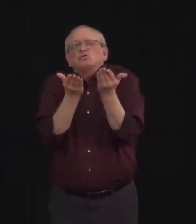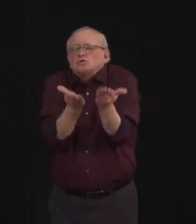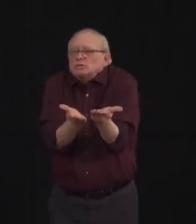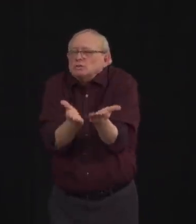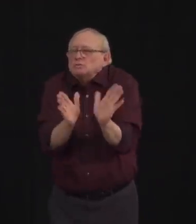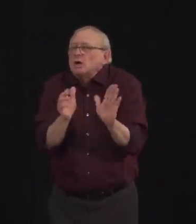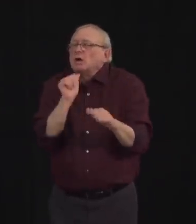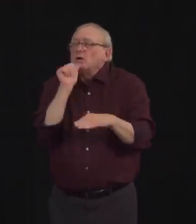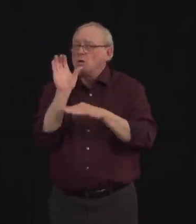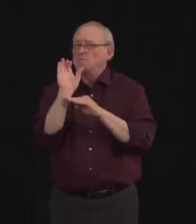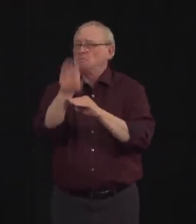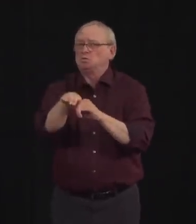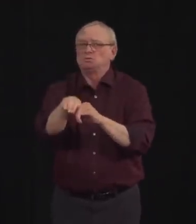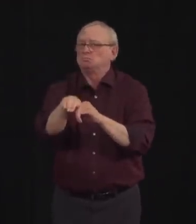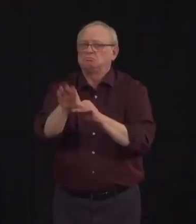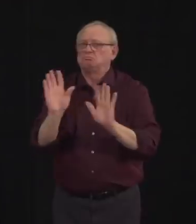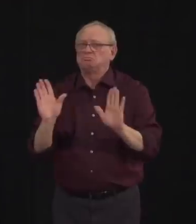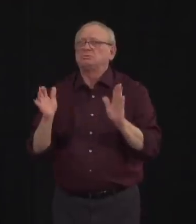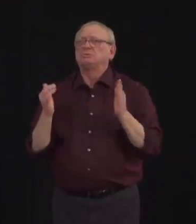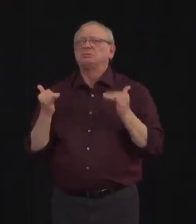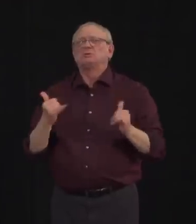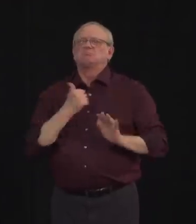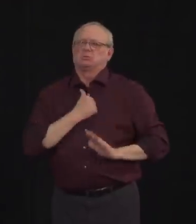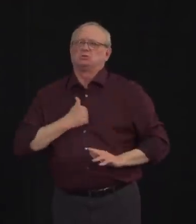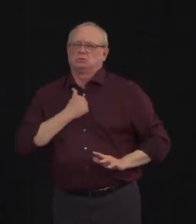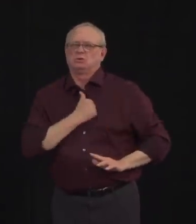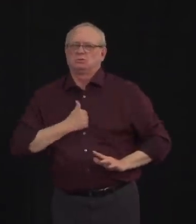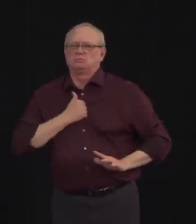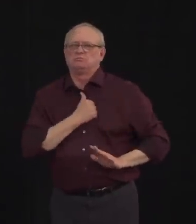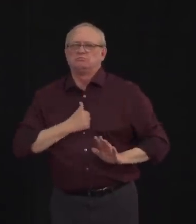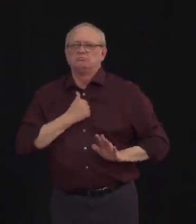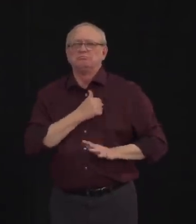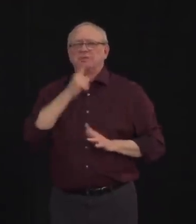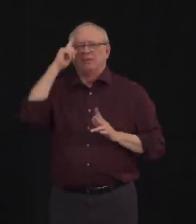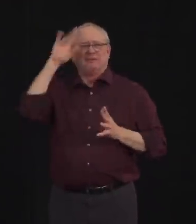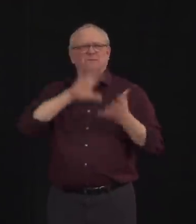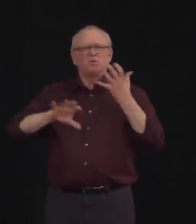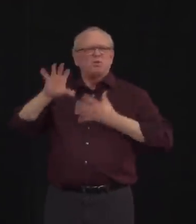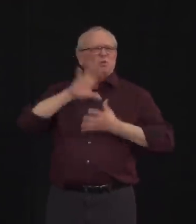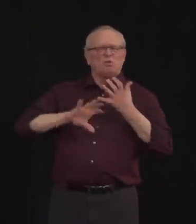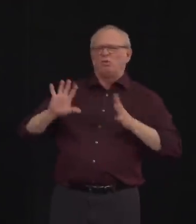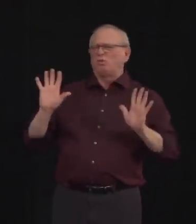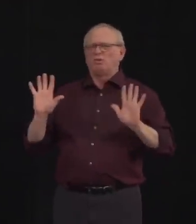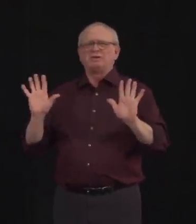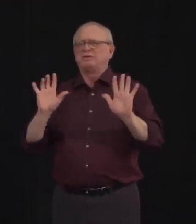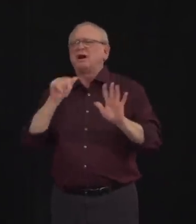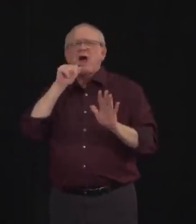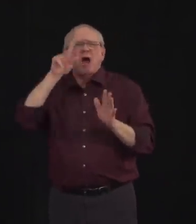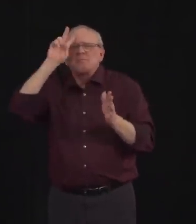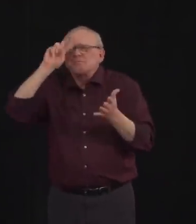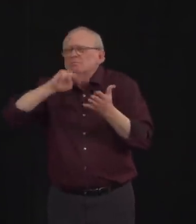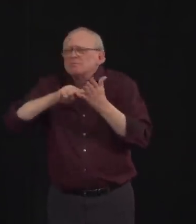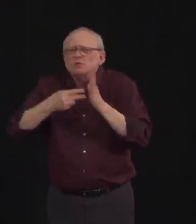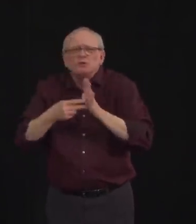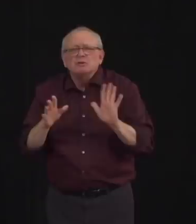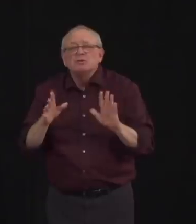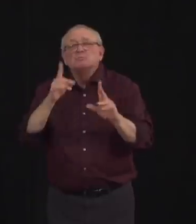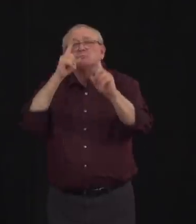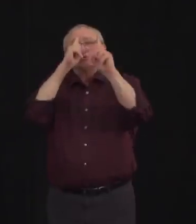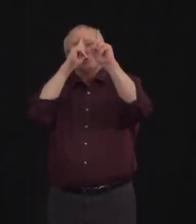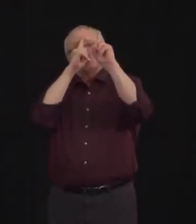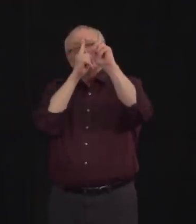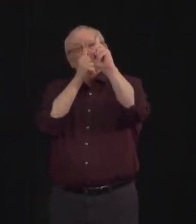for any confusion this may have caused. We are working to determine the best course of action to keep case numbers low and